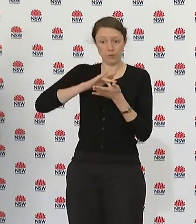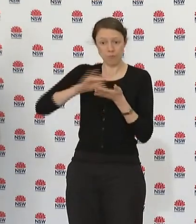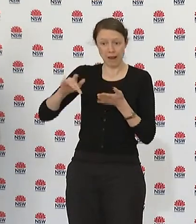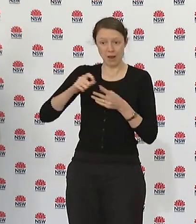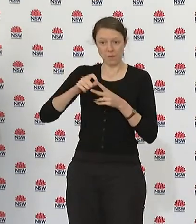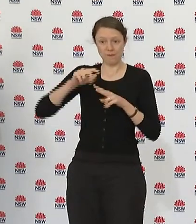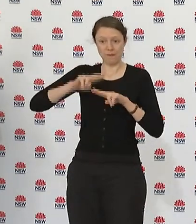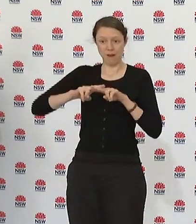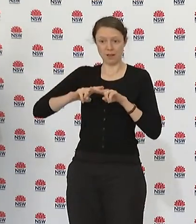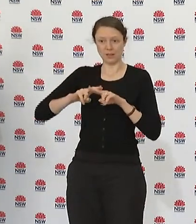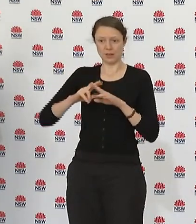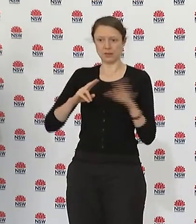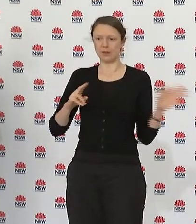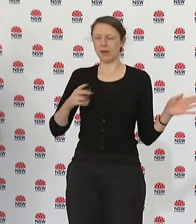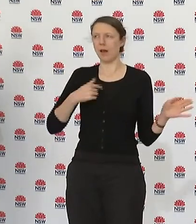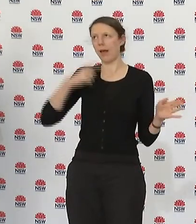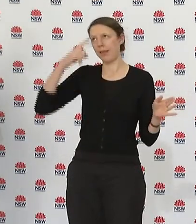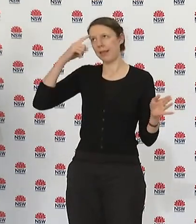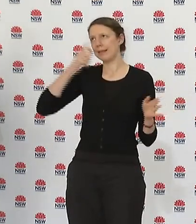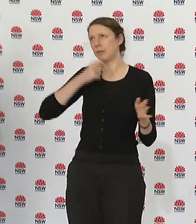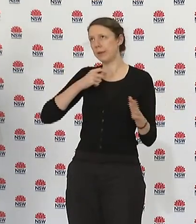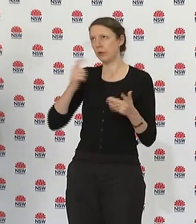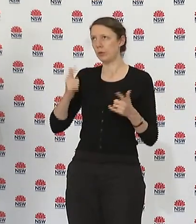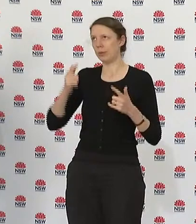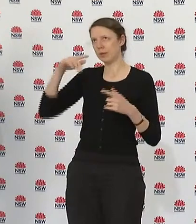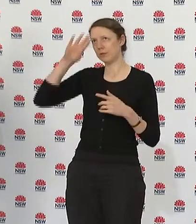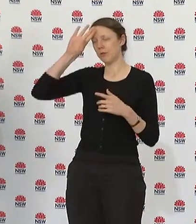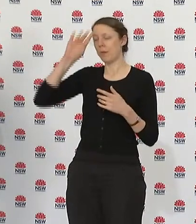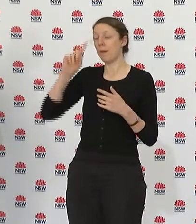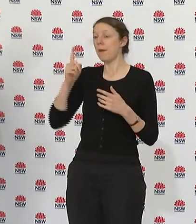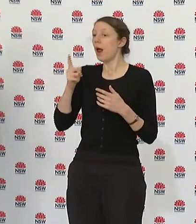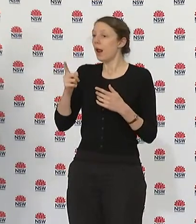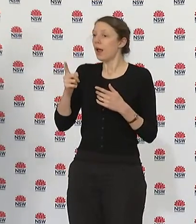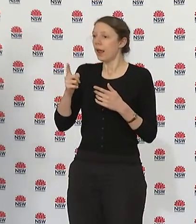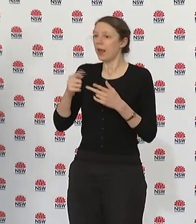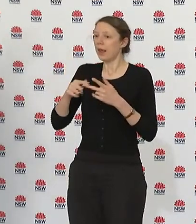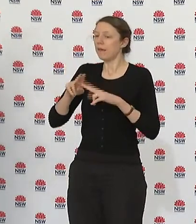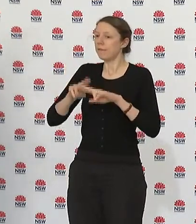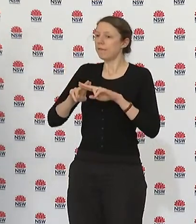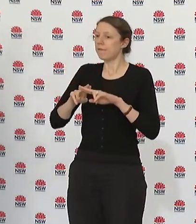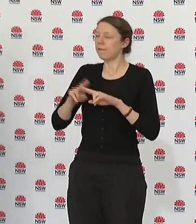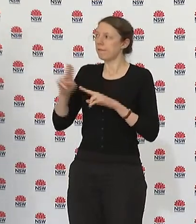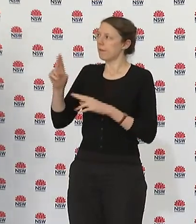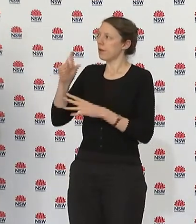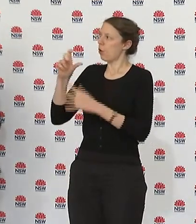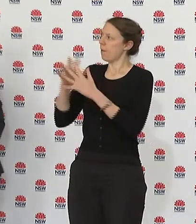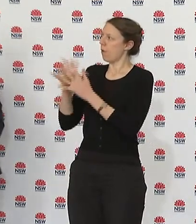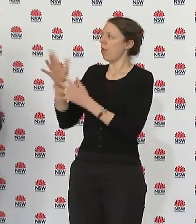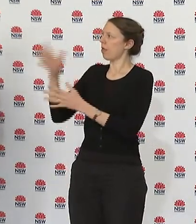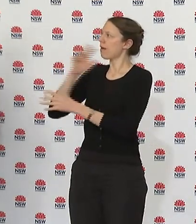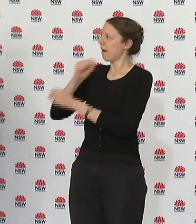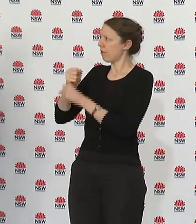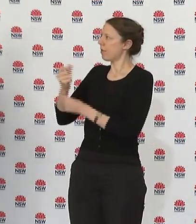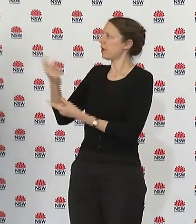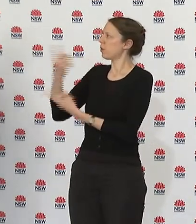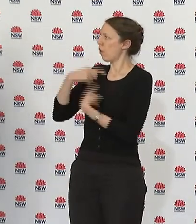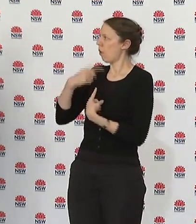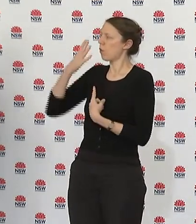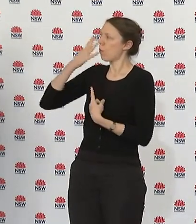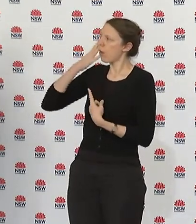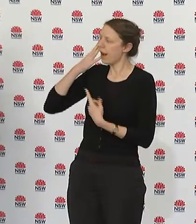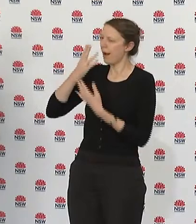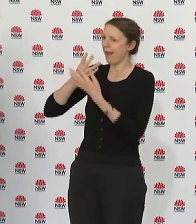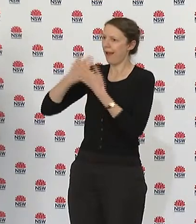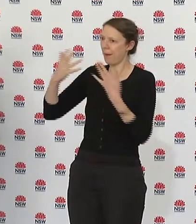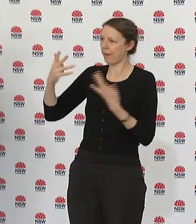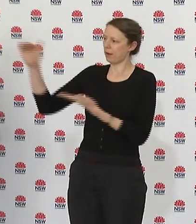sorry, date? can I just say, I think that's a bit over dramatic, but in the sense that the federal government has told us we're going to get a certain amount over the next few weeks.